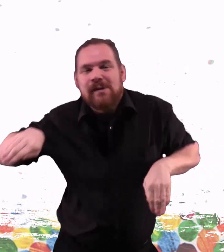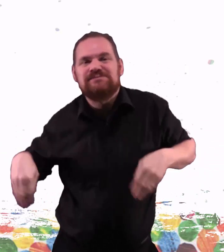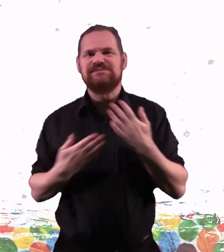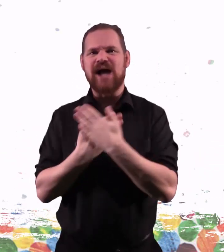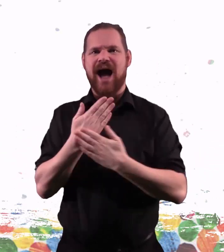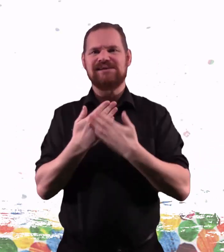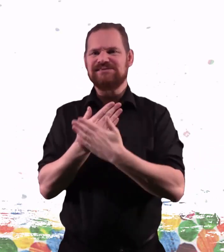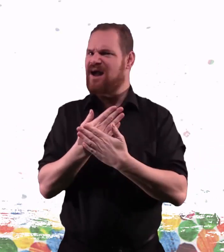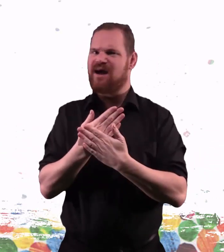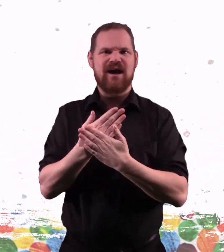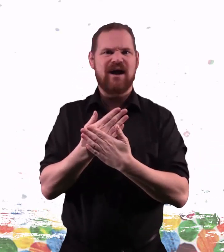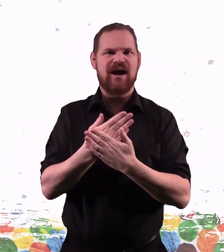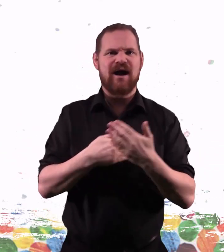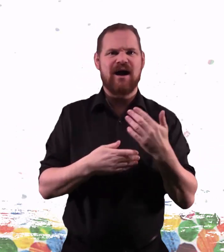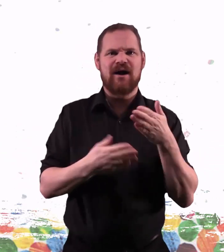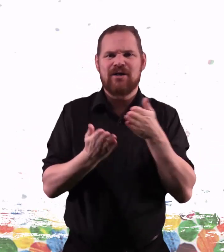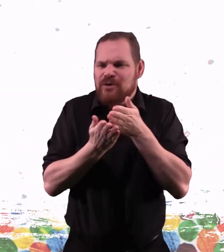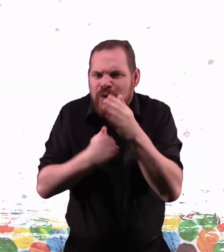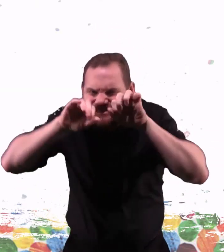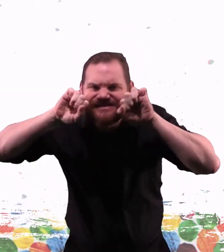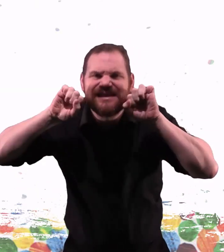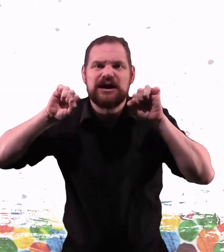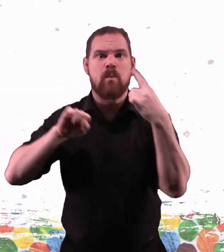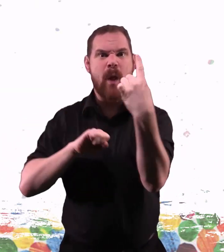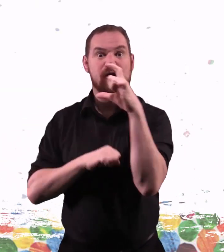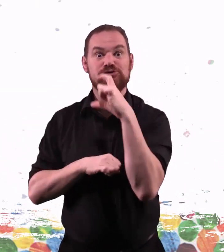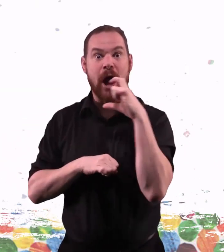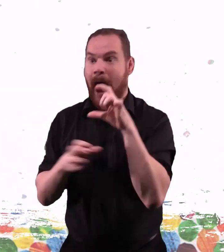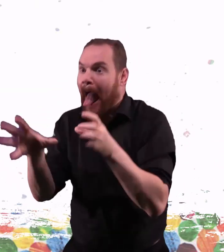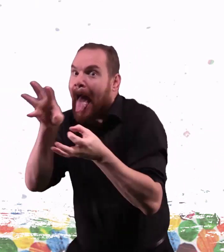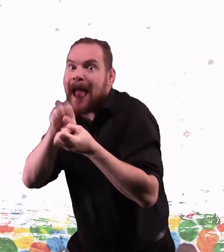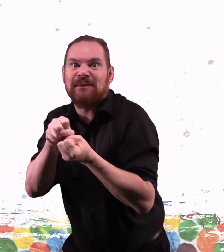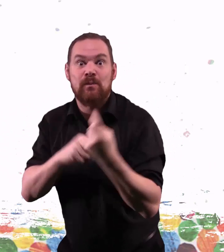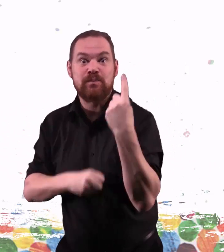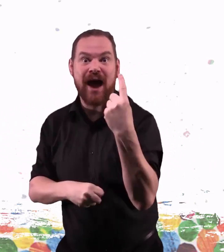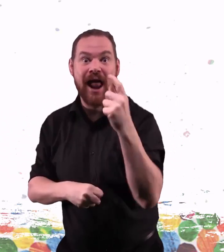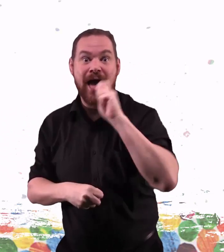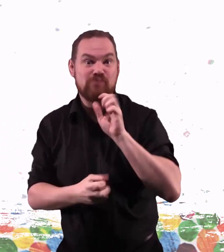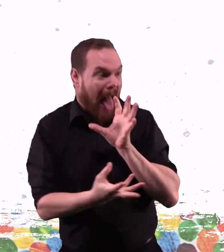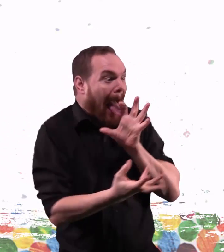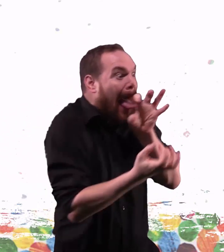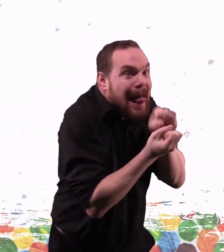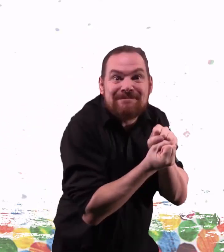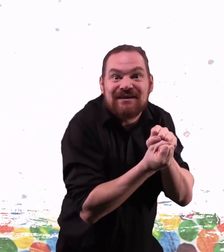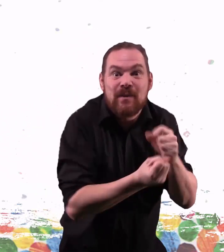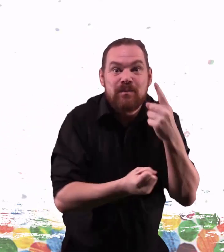he was still hungry. On Saturday, he ate one chocolate, one ice